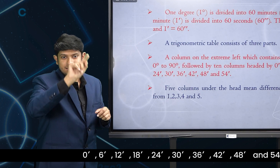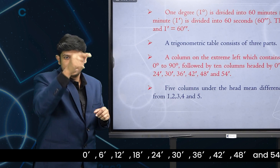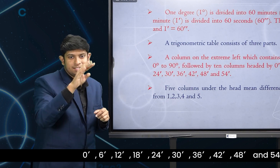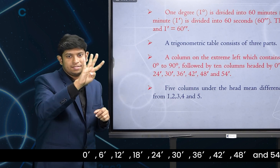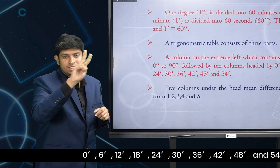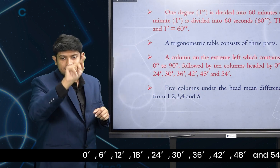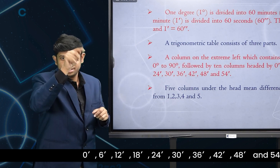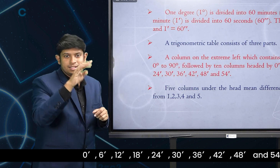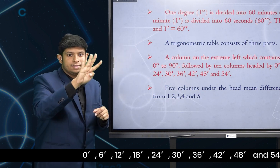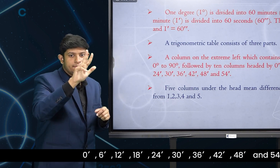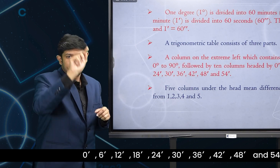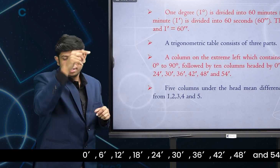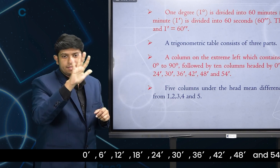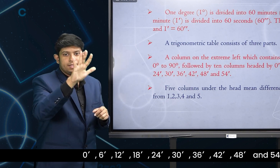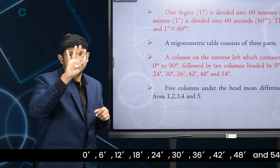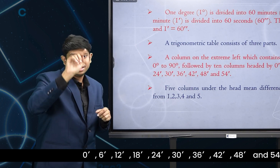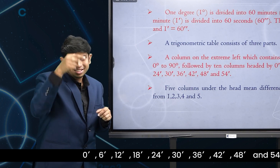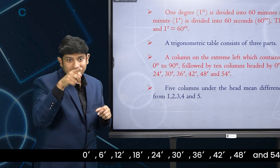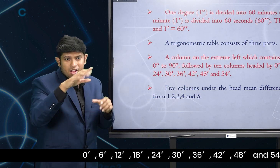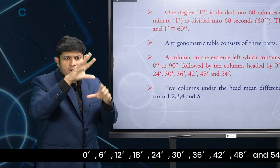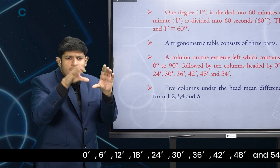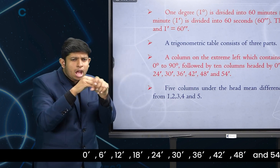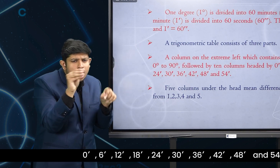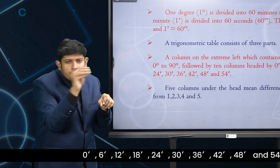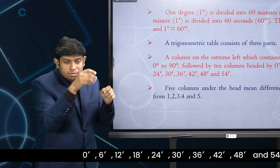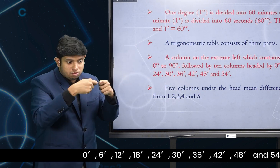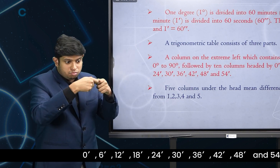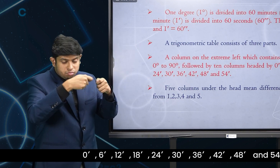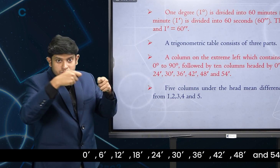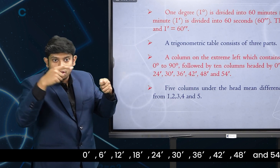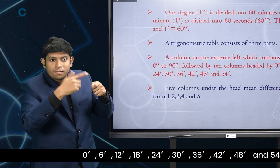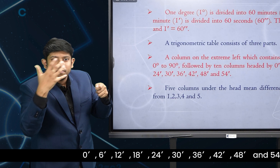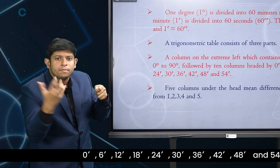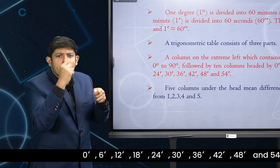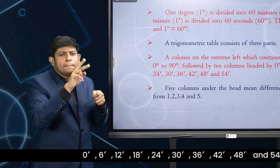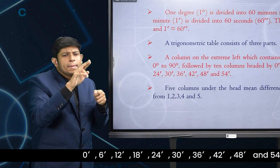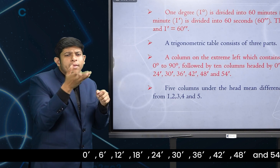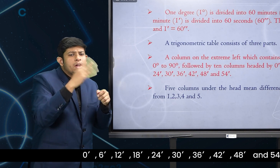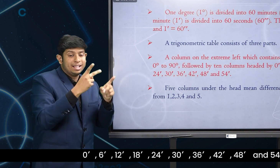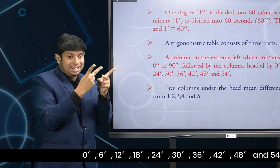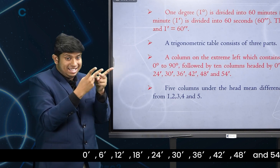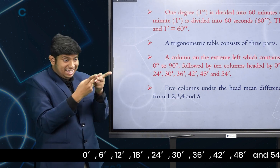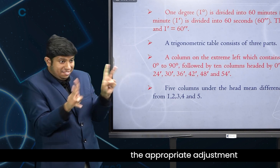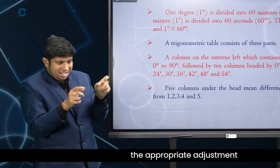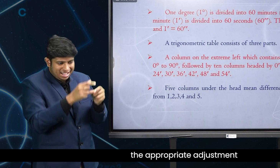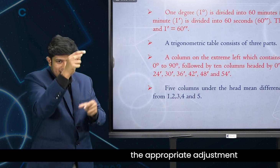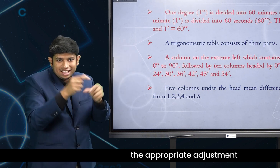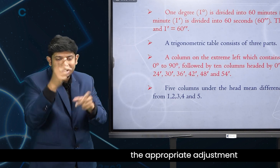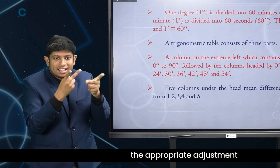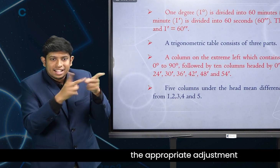18 minutes, 24 minutes, 30 minutes, 36 minutes, 42 minutes, 48 minutes and 54 minutes. The appropriate adjustment